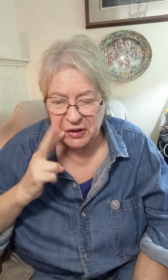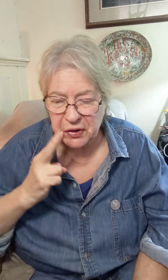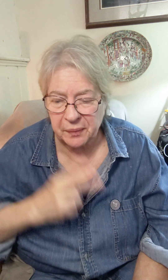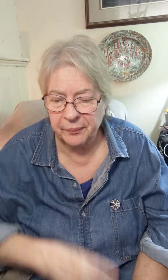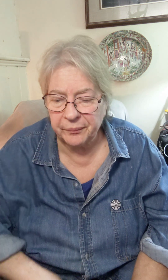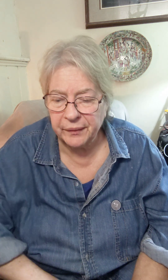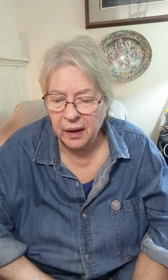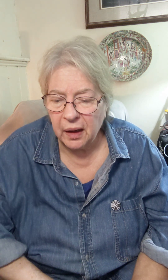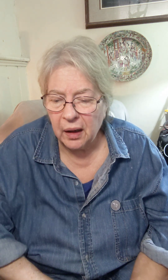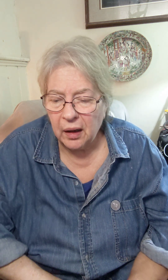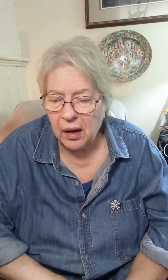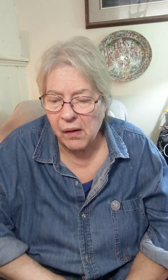vinegar.